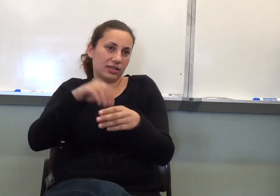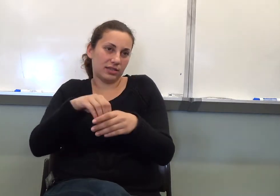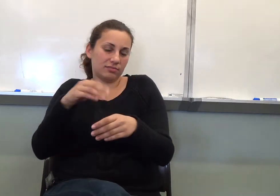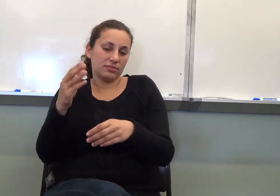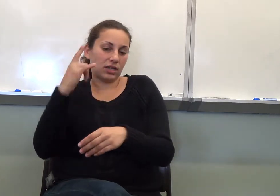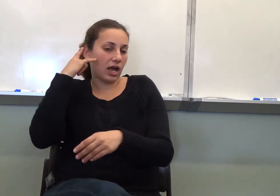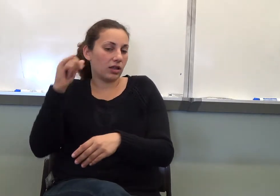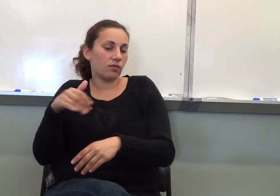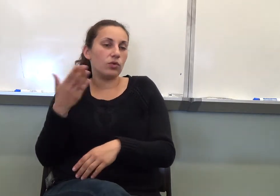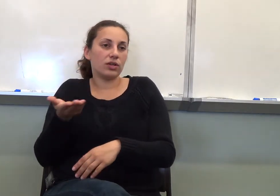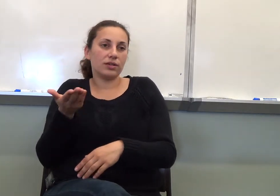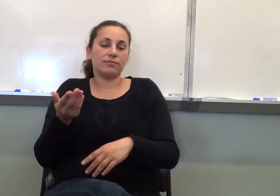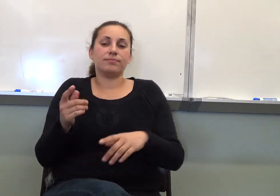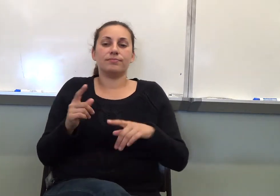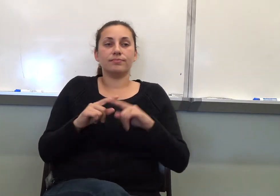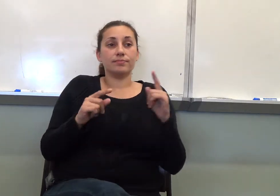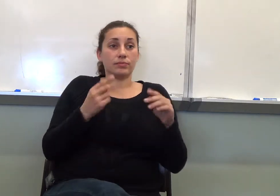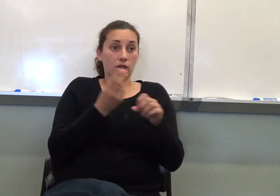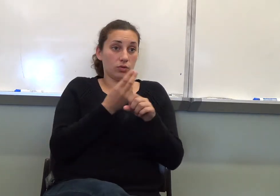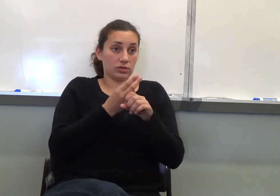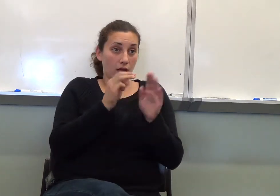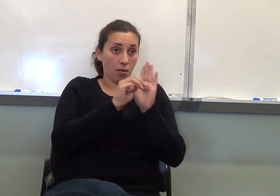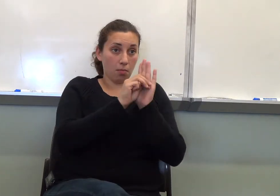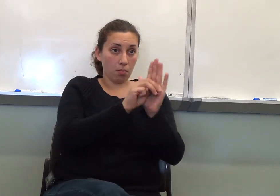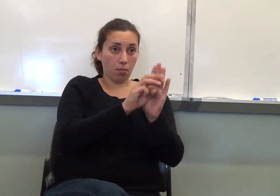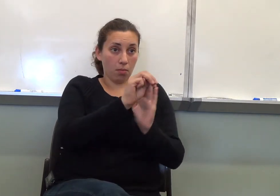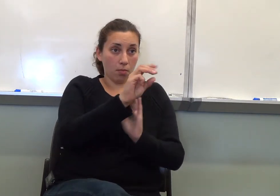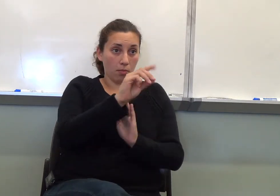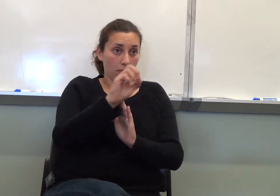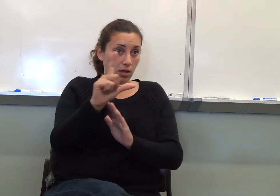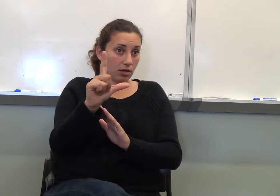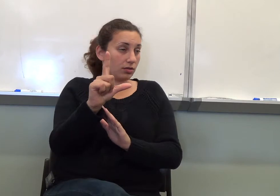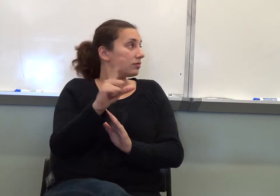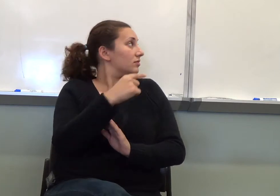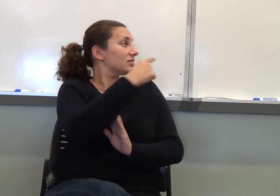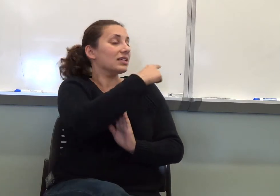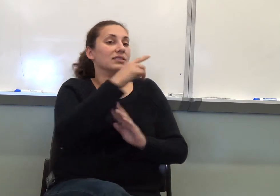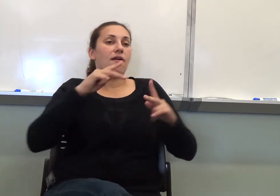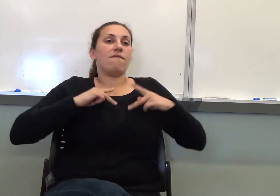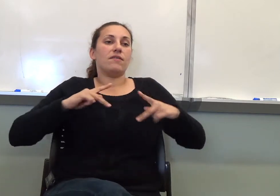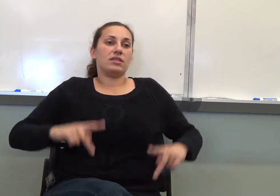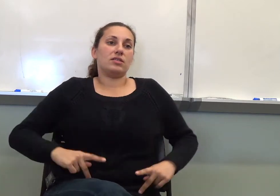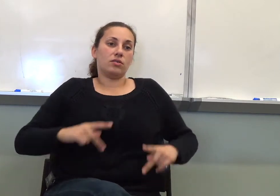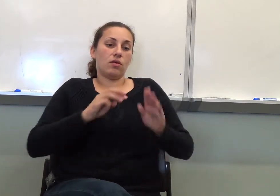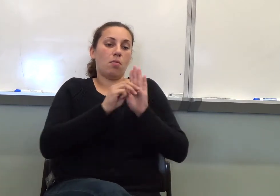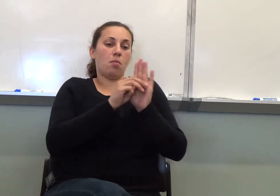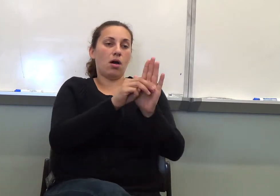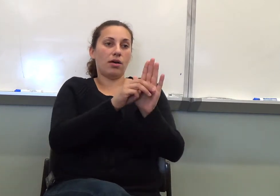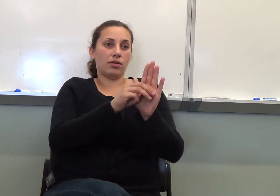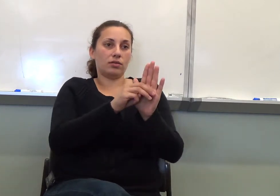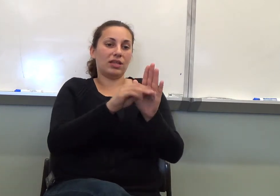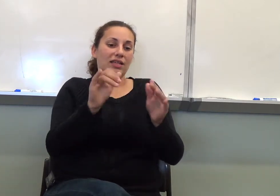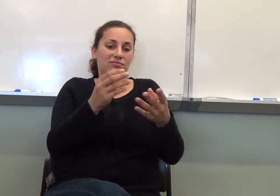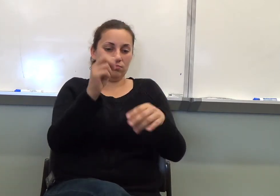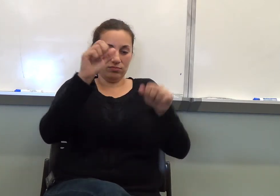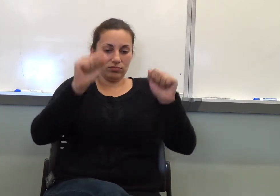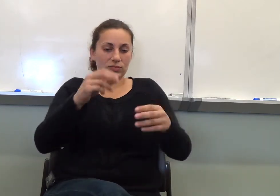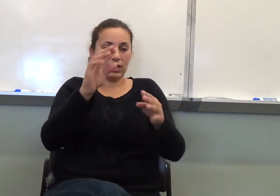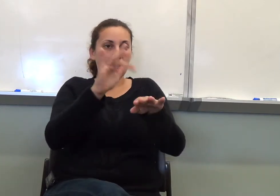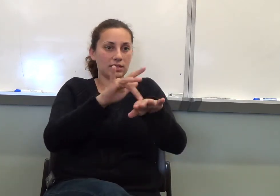use this model, believe it or not, is a physical model in the physical world, which is very similar to equations.